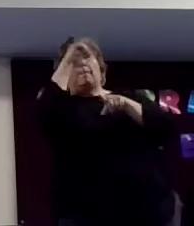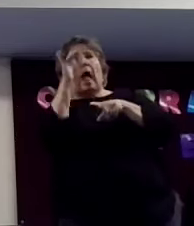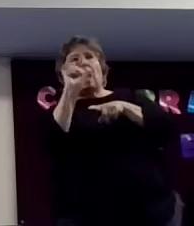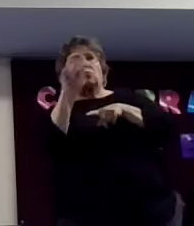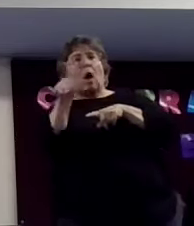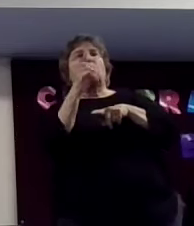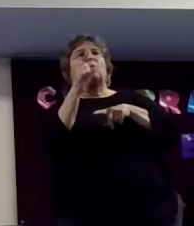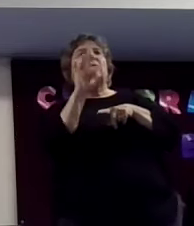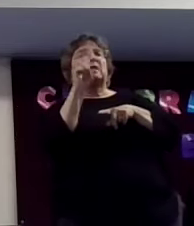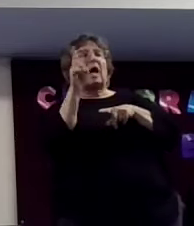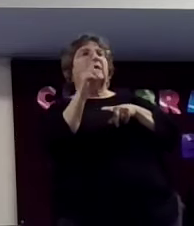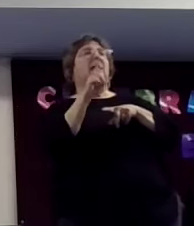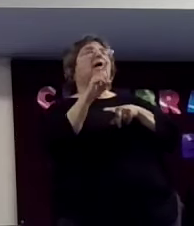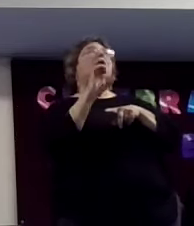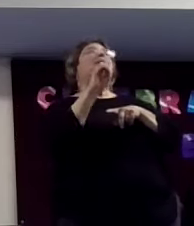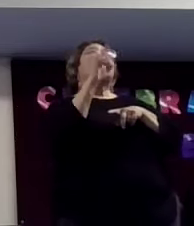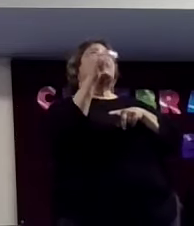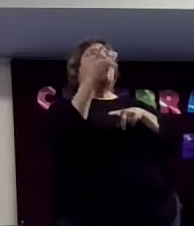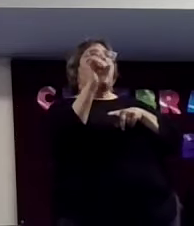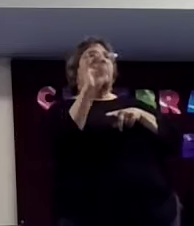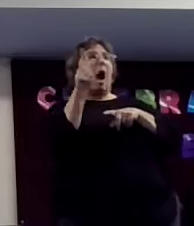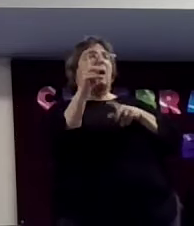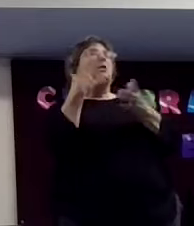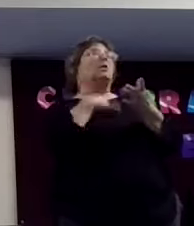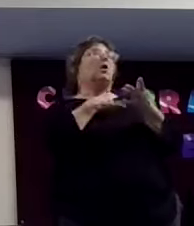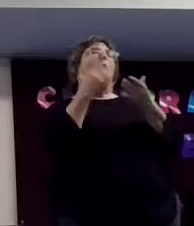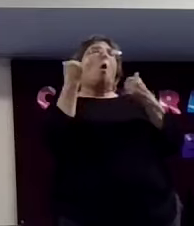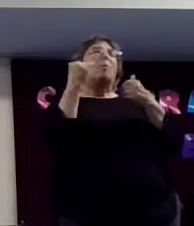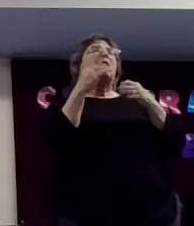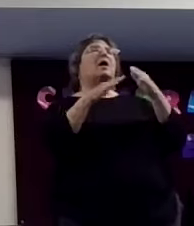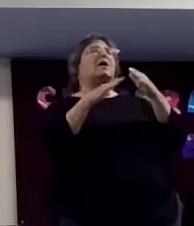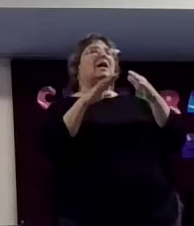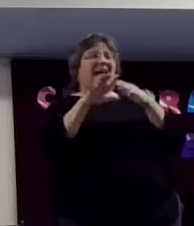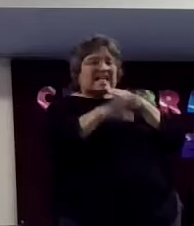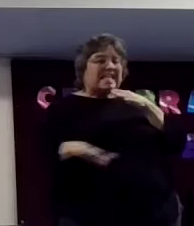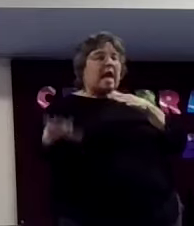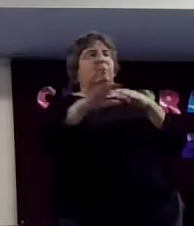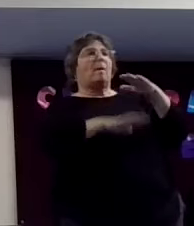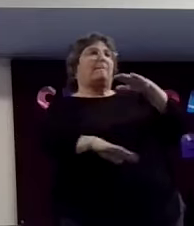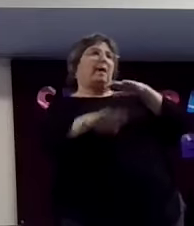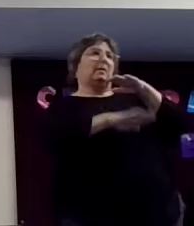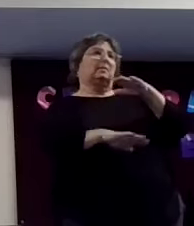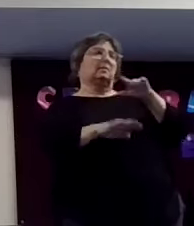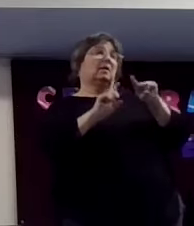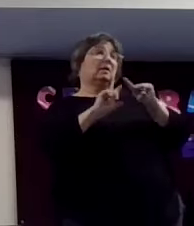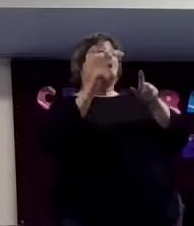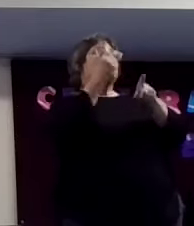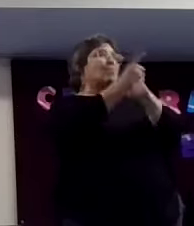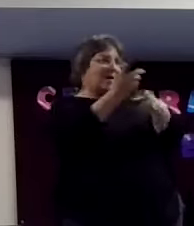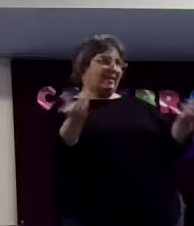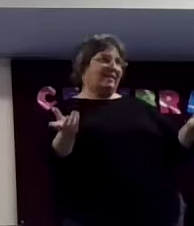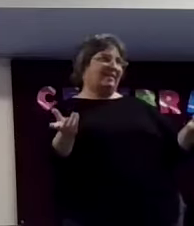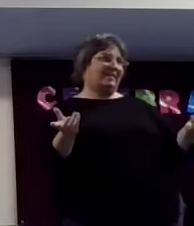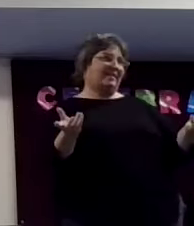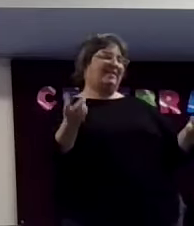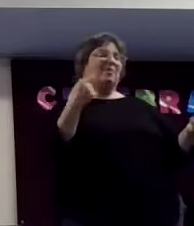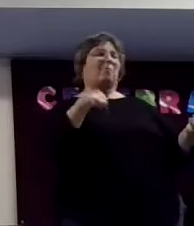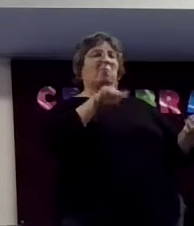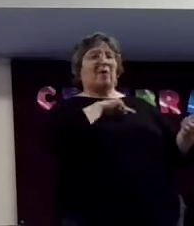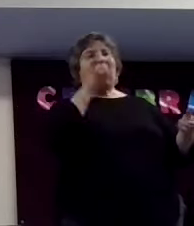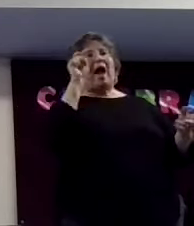Rock Riverside Group, the Seneca Babcock. So we're hoping it's very neighborhood based. But part of that, you're right. is we